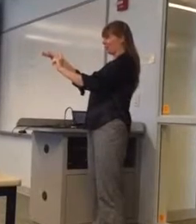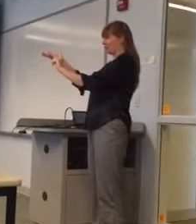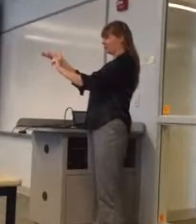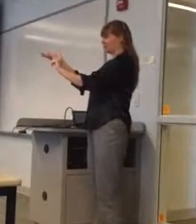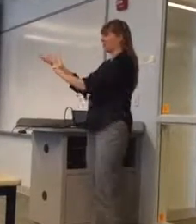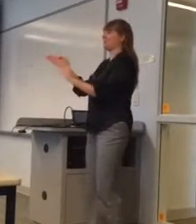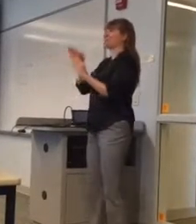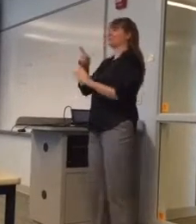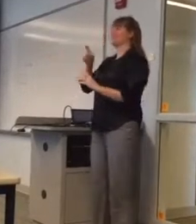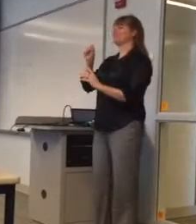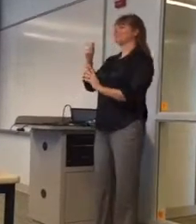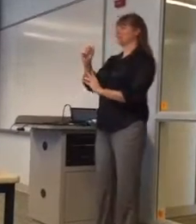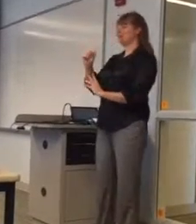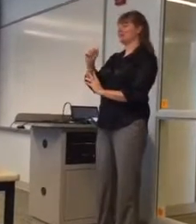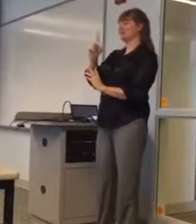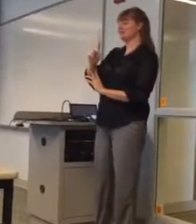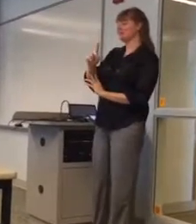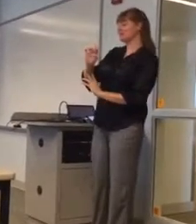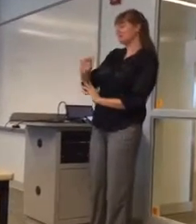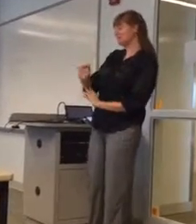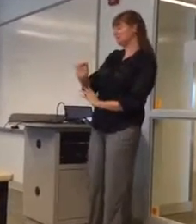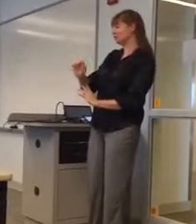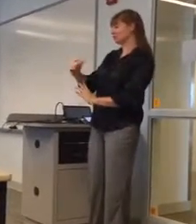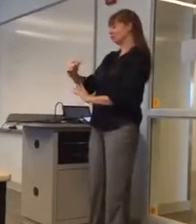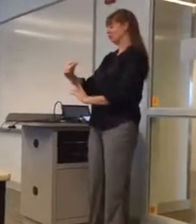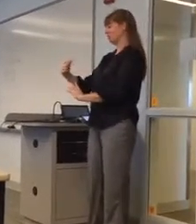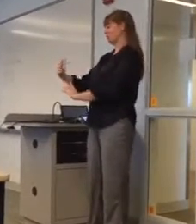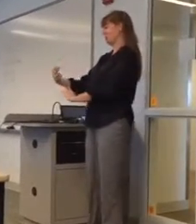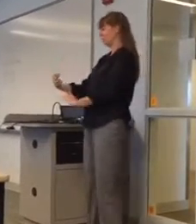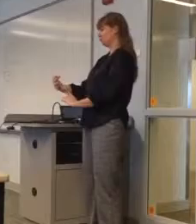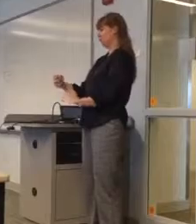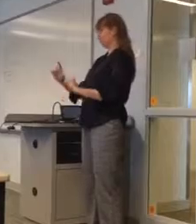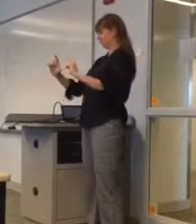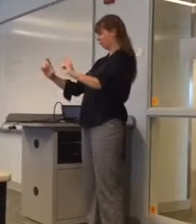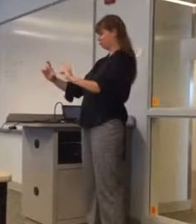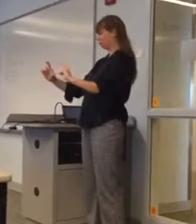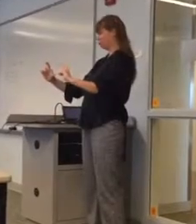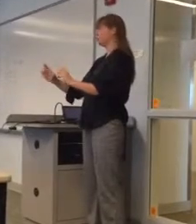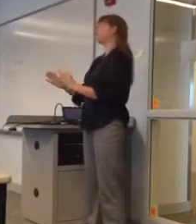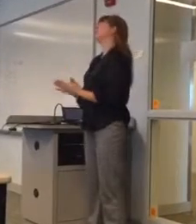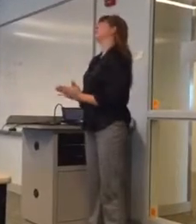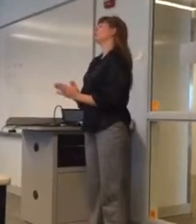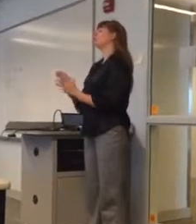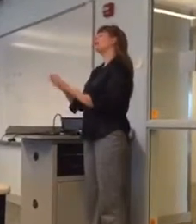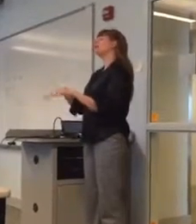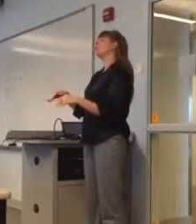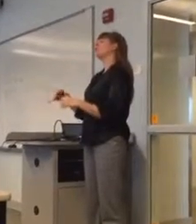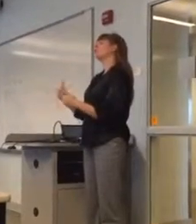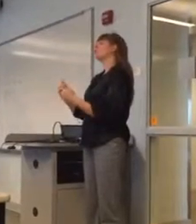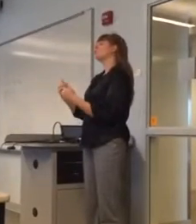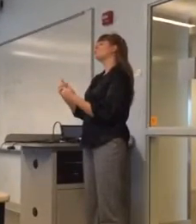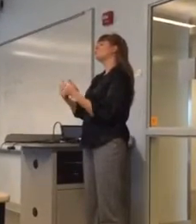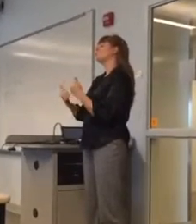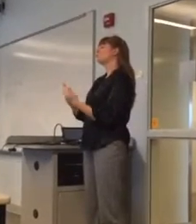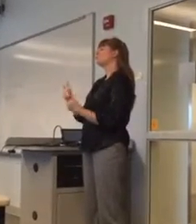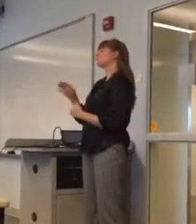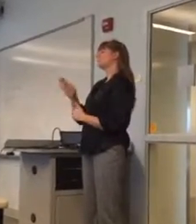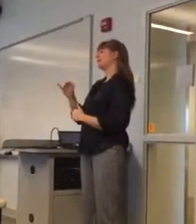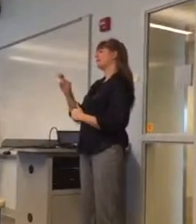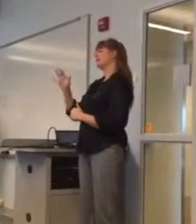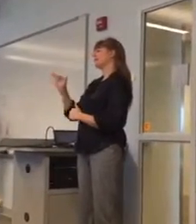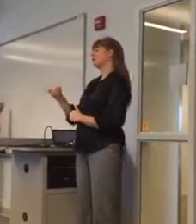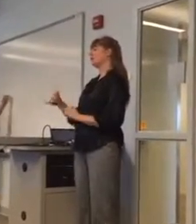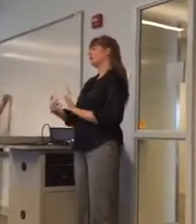E, G, H. With that in mind, what binary would represent A, C, E, G,